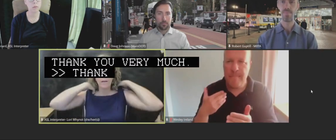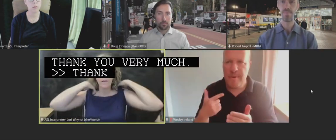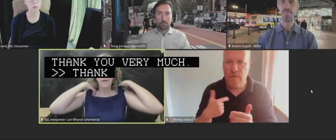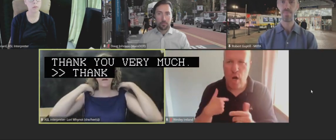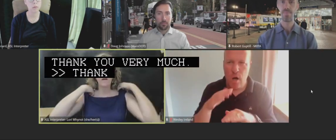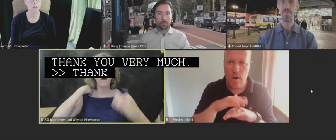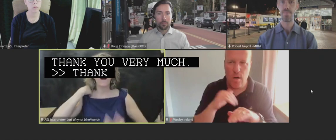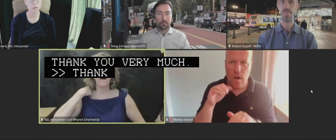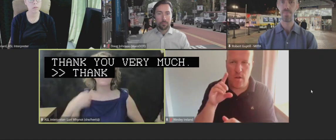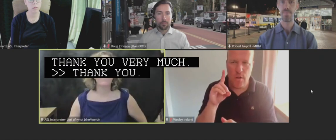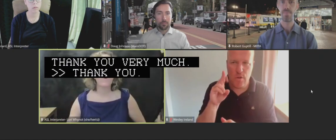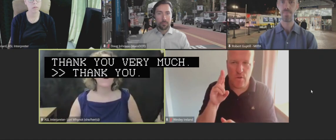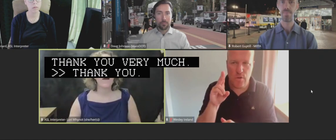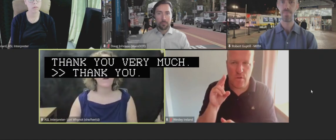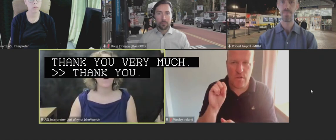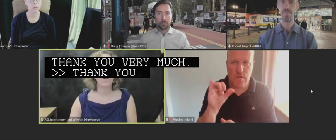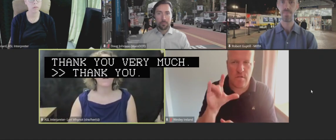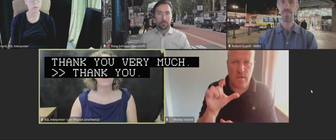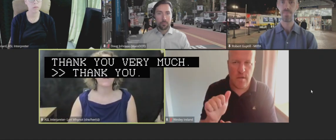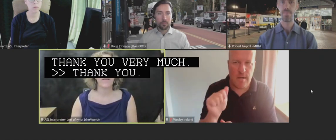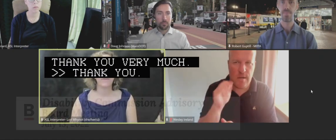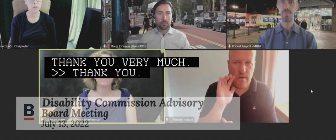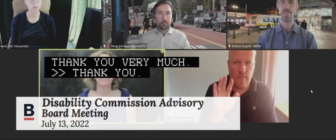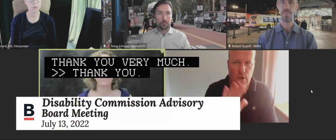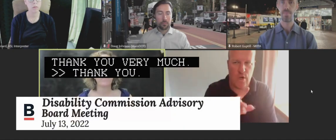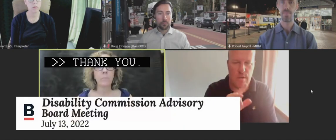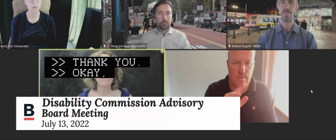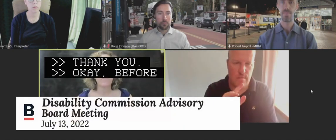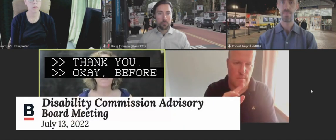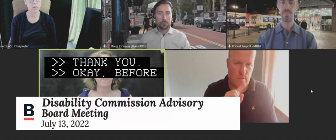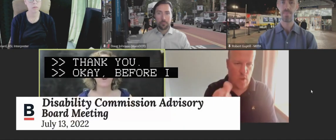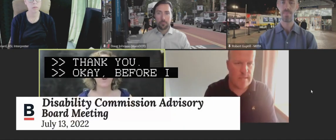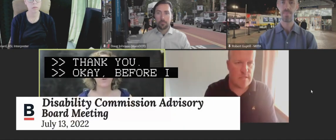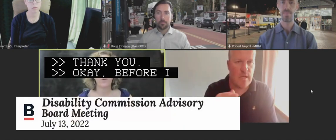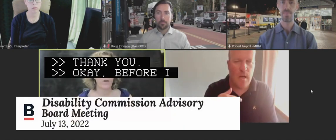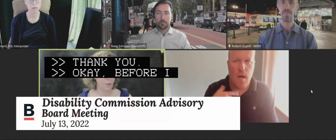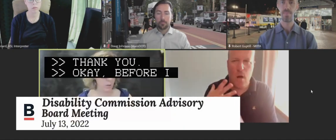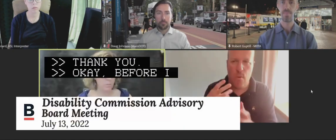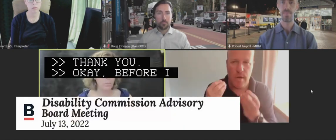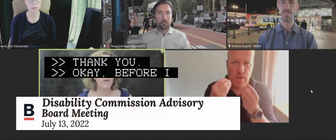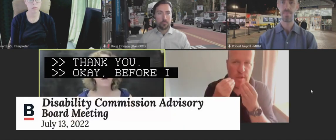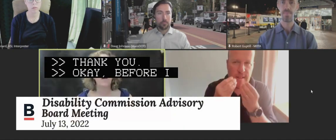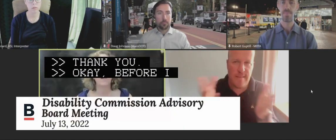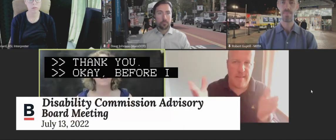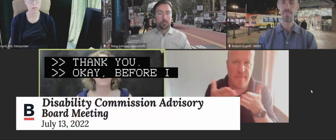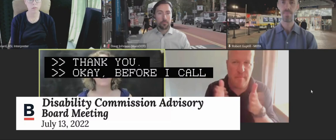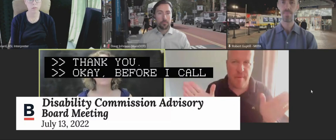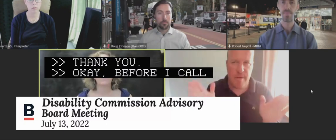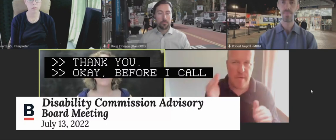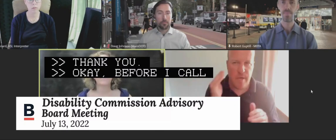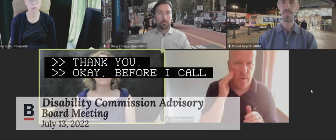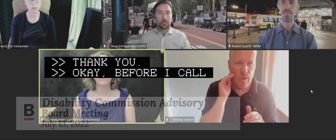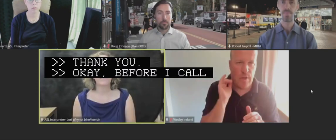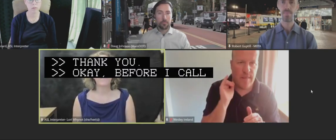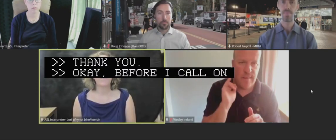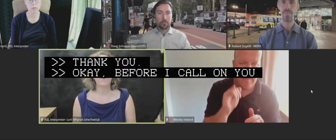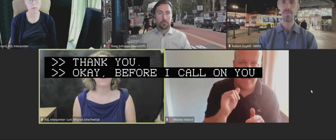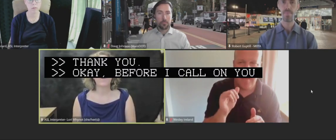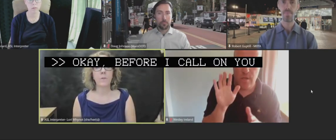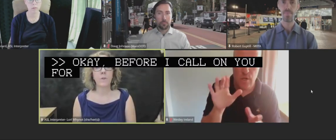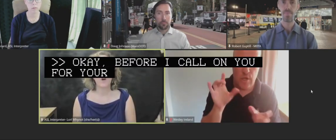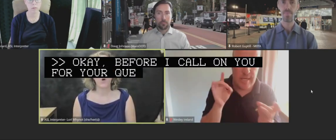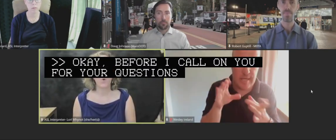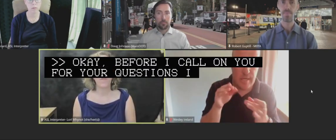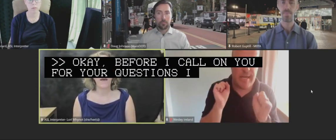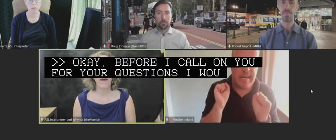Okay. Before I call on Ducia for her question, I would like to let the